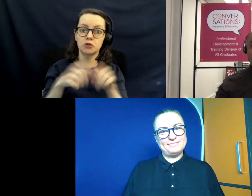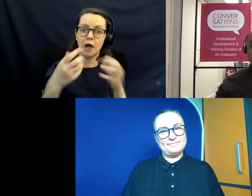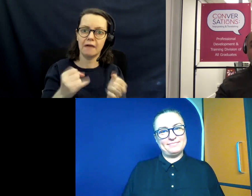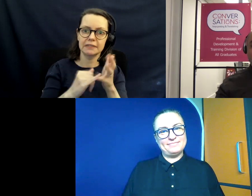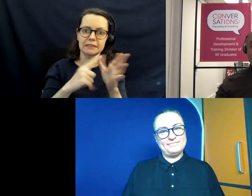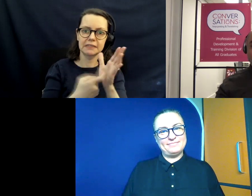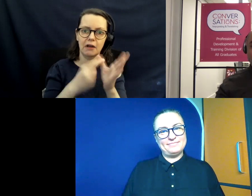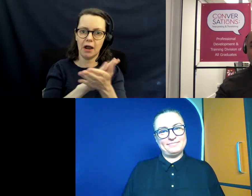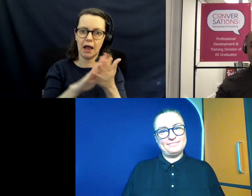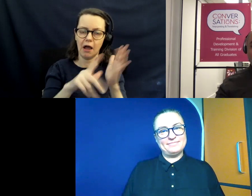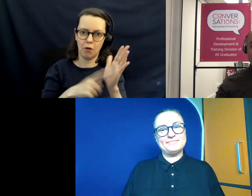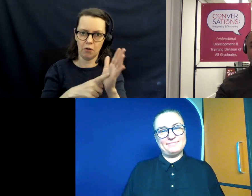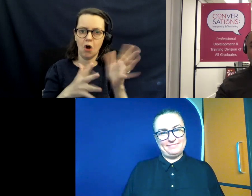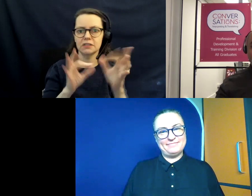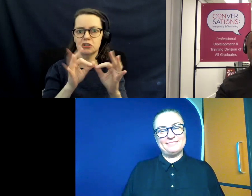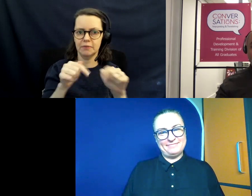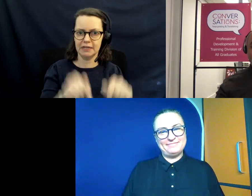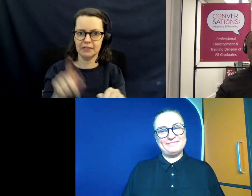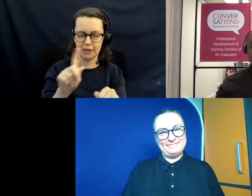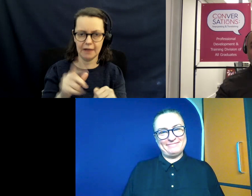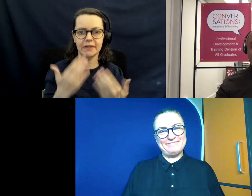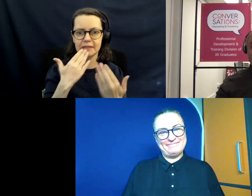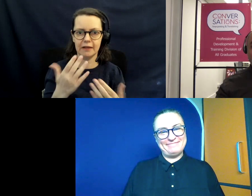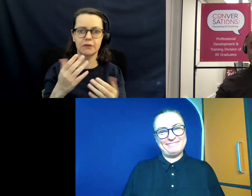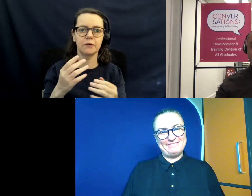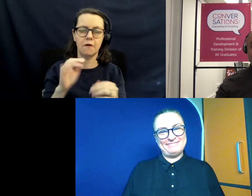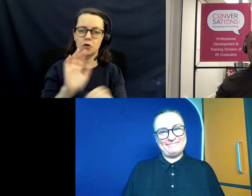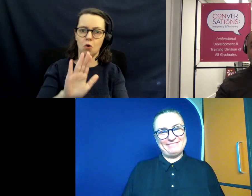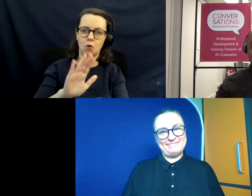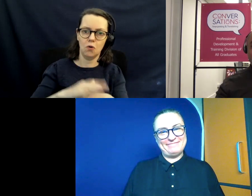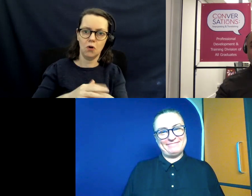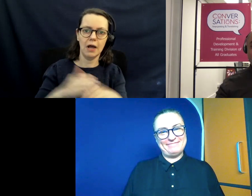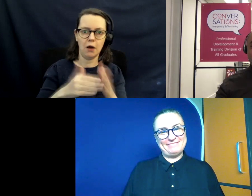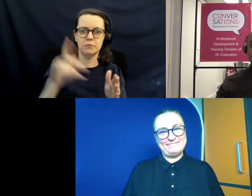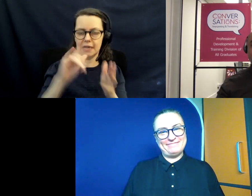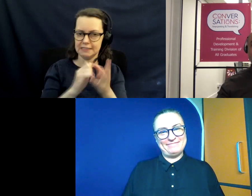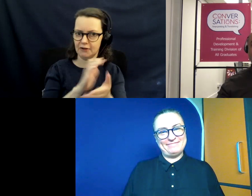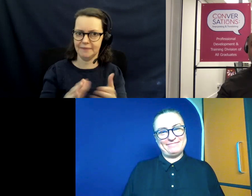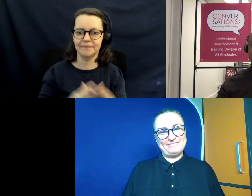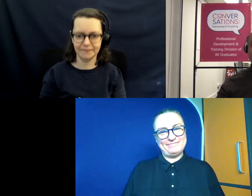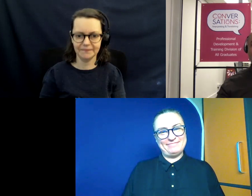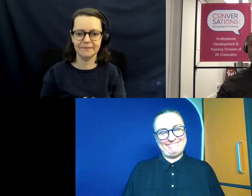Sarah Howell, our Auslan interpreter as well. So thank you very much for your help today, Sarah.